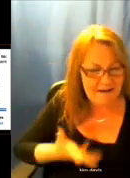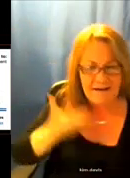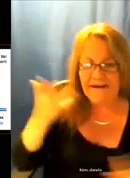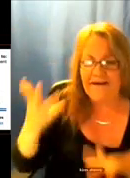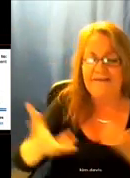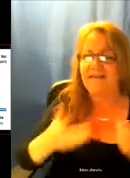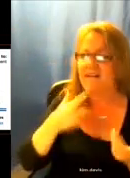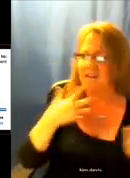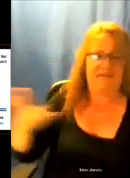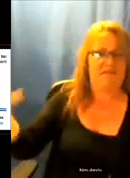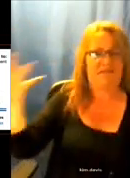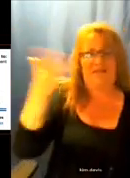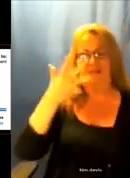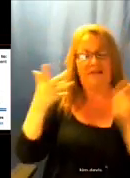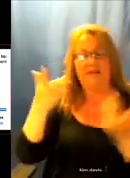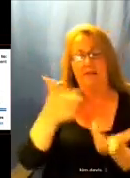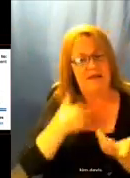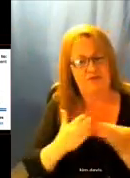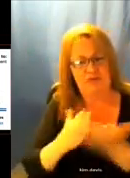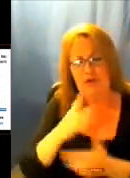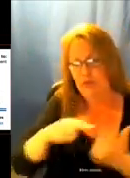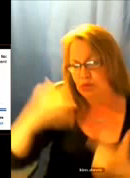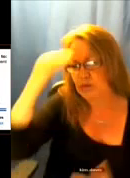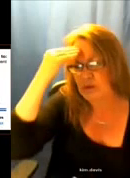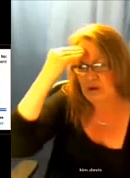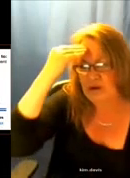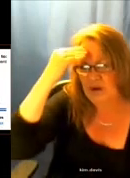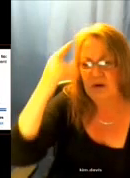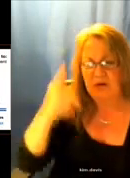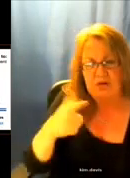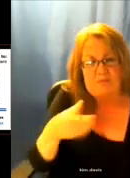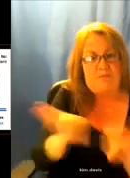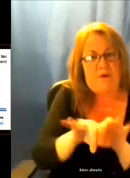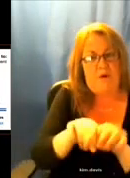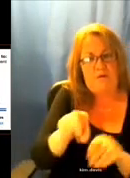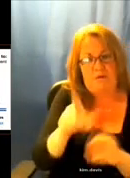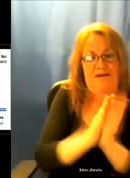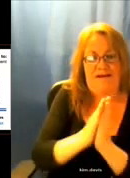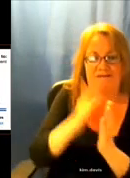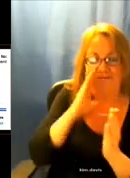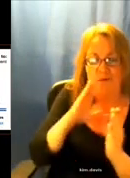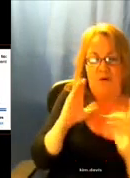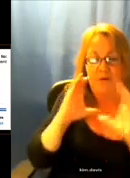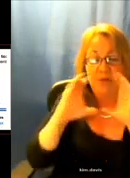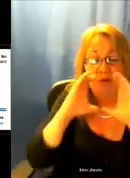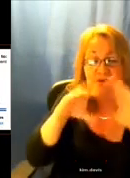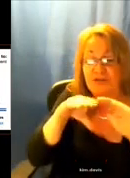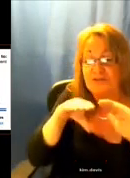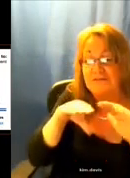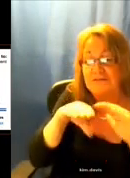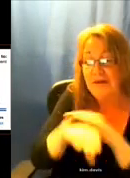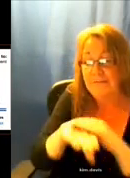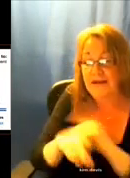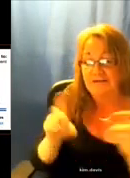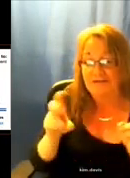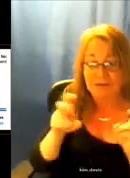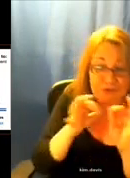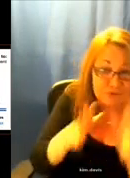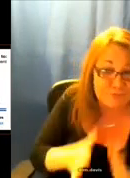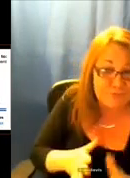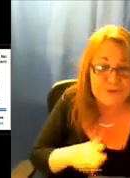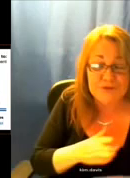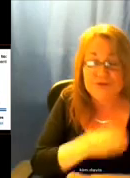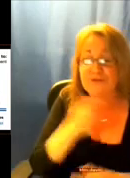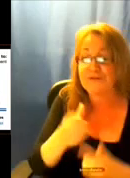aware of that, not confused and left out of communication to know what was going on. It's important to ask